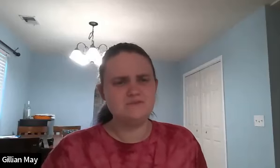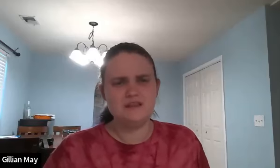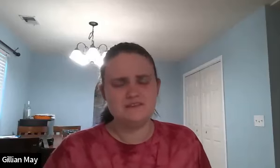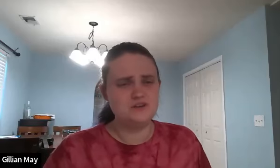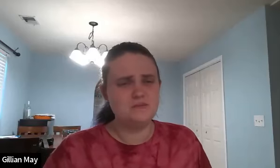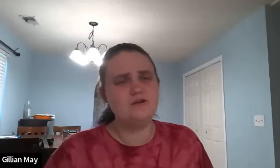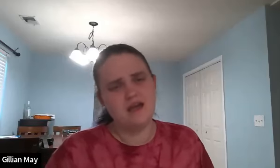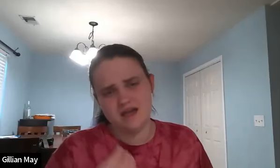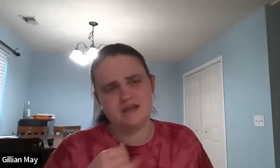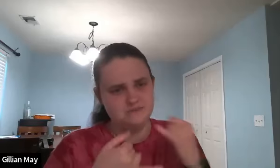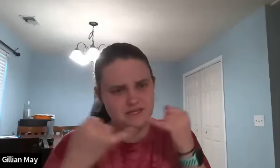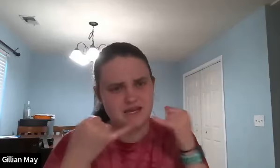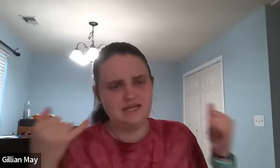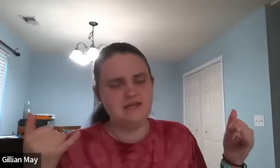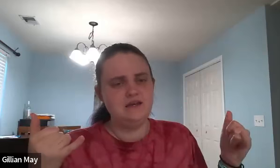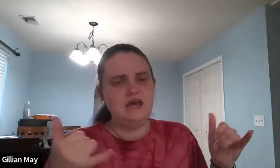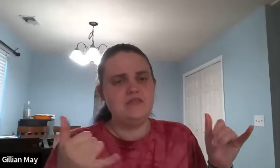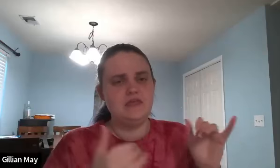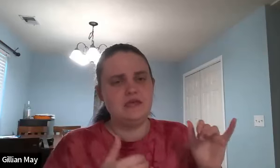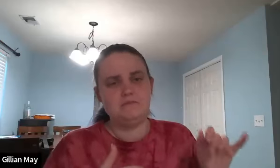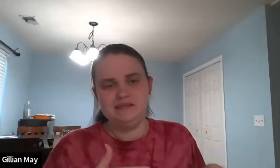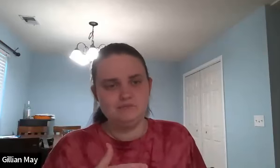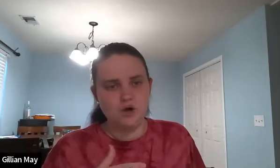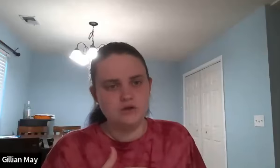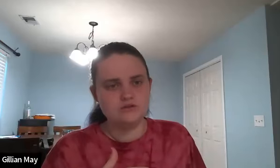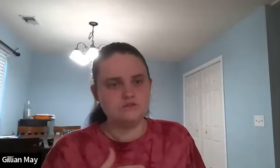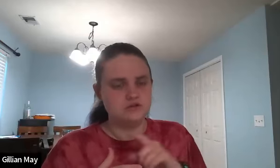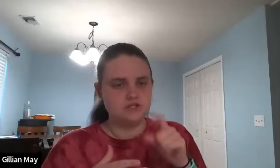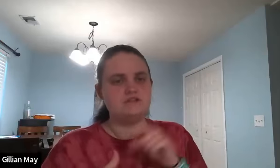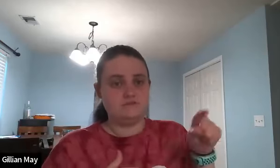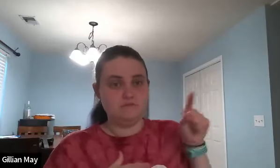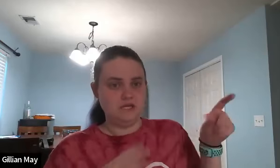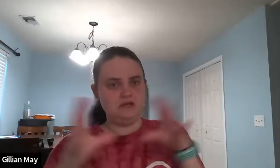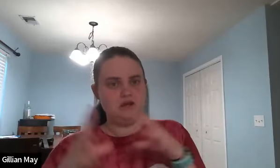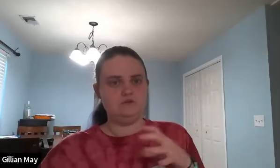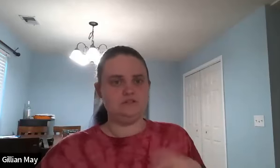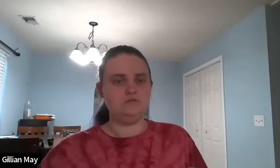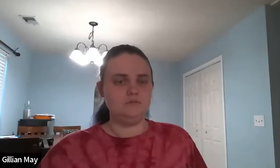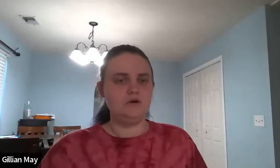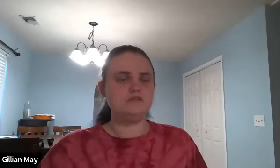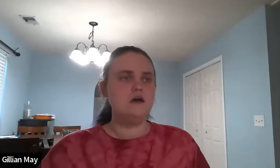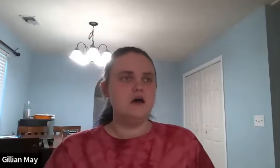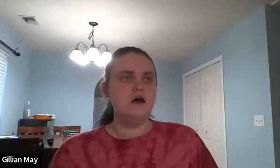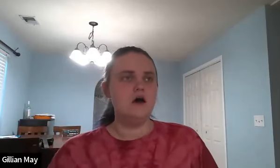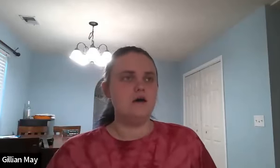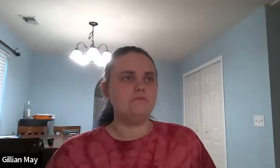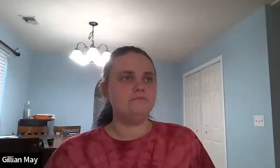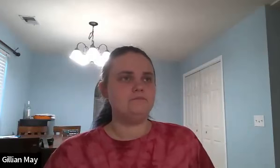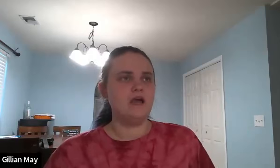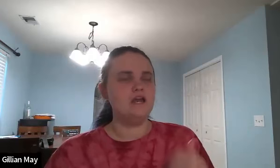like, if you're talking about, oh yeah, I had spaghetti and then meatballs, which I'll show you the sign for meat and how you would do meatballs. I know